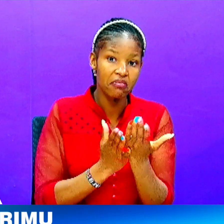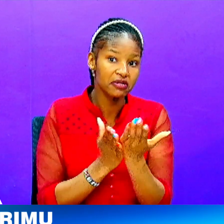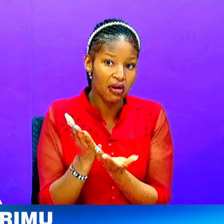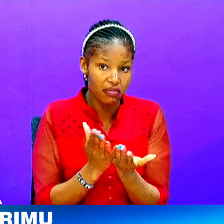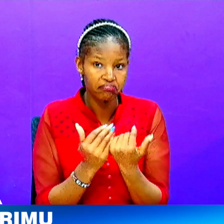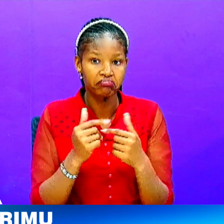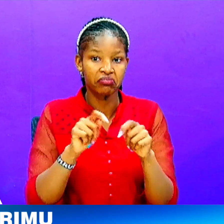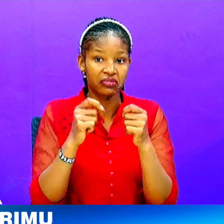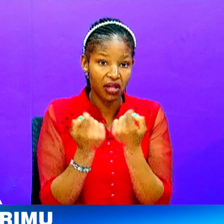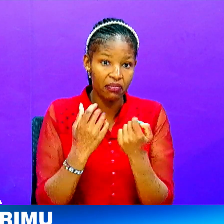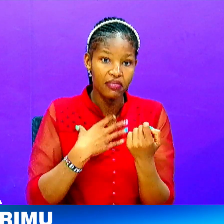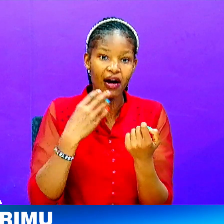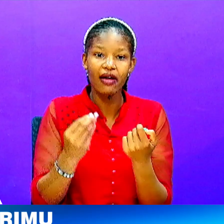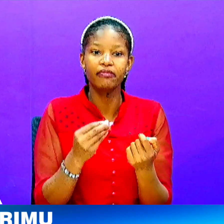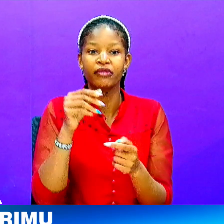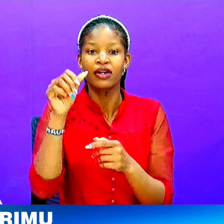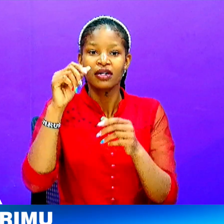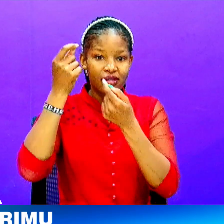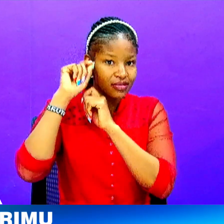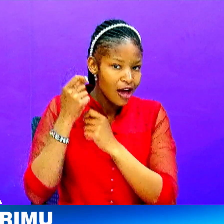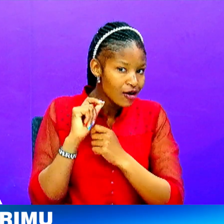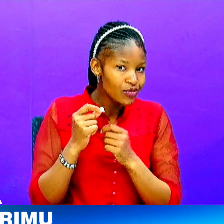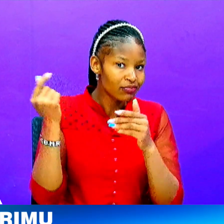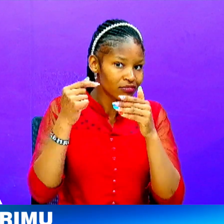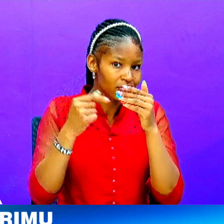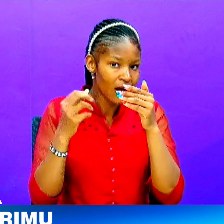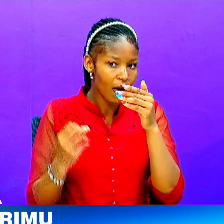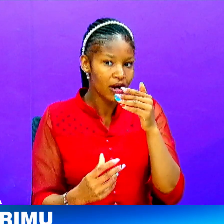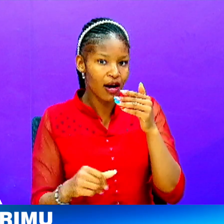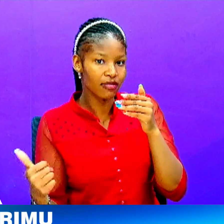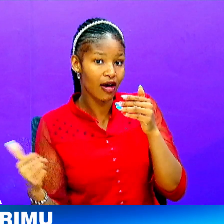services, retail trade, and salons, among others.